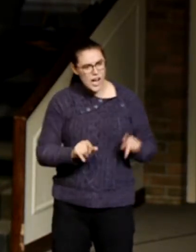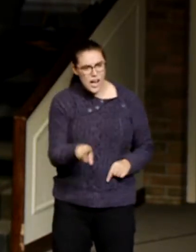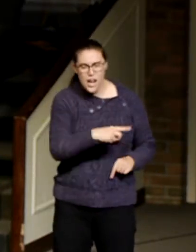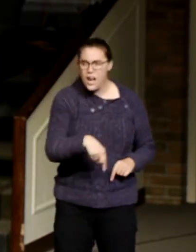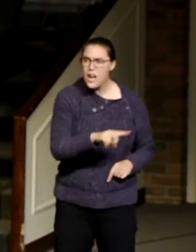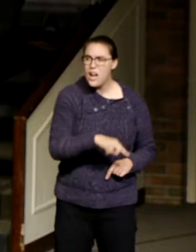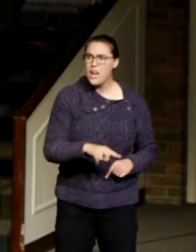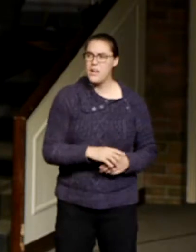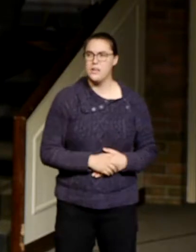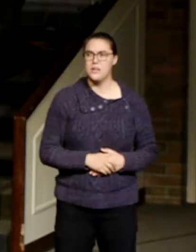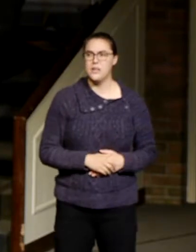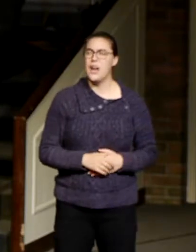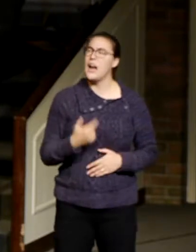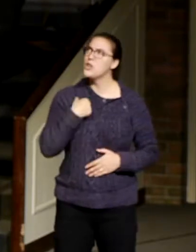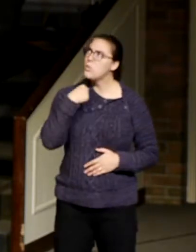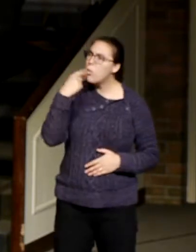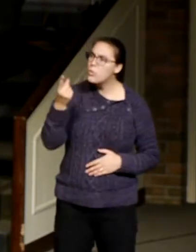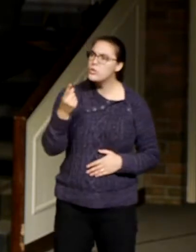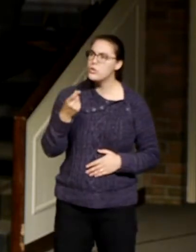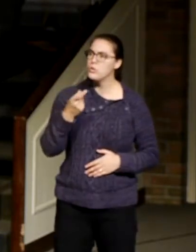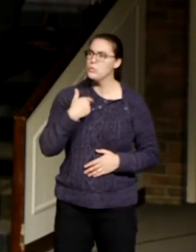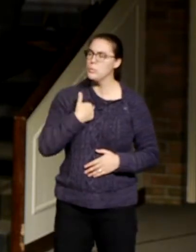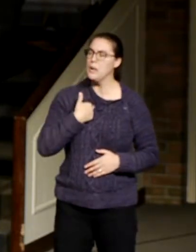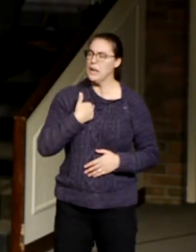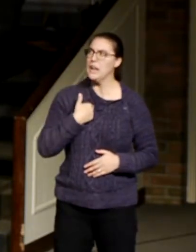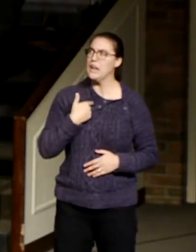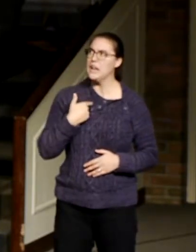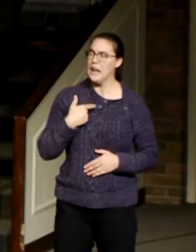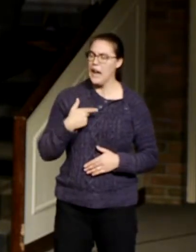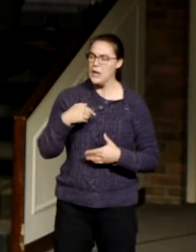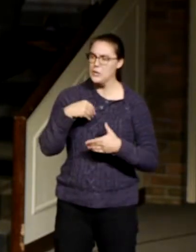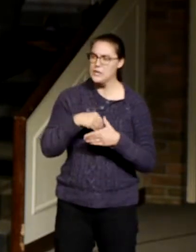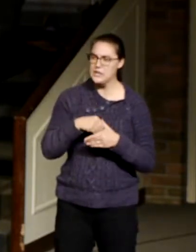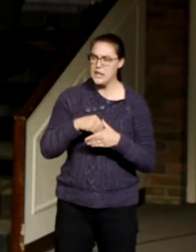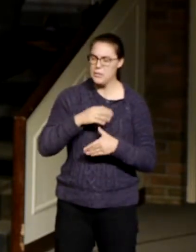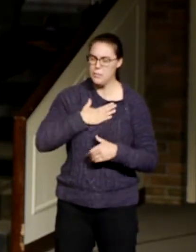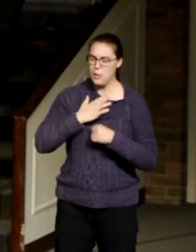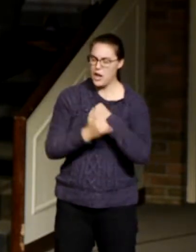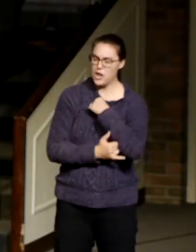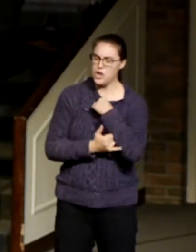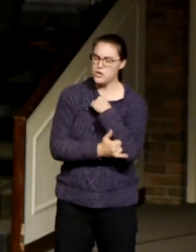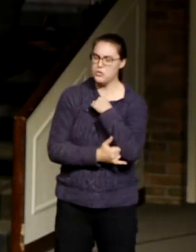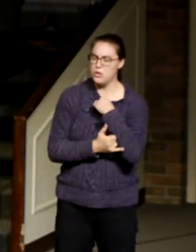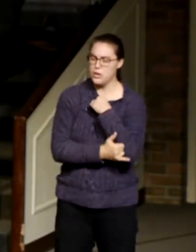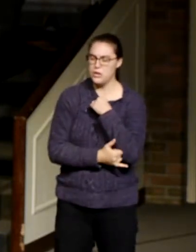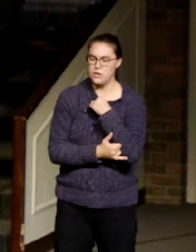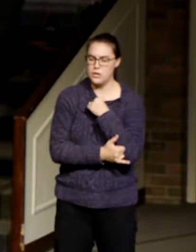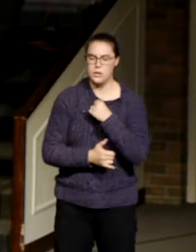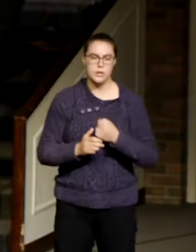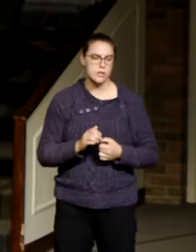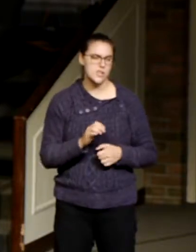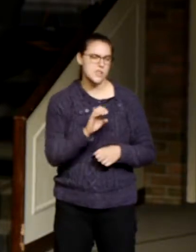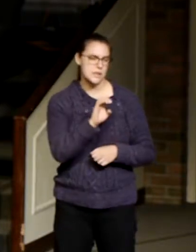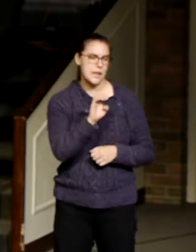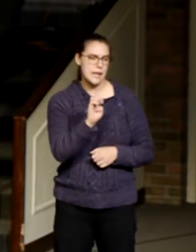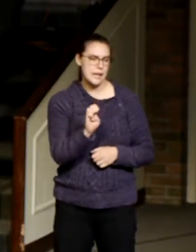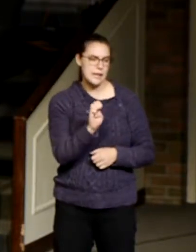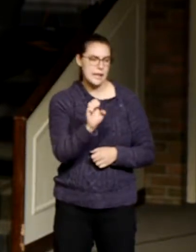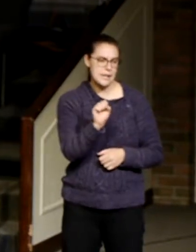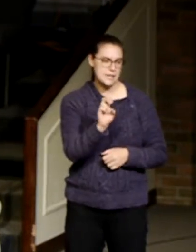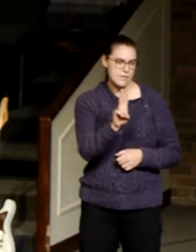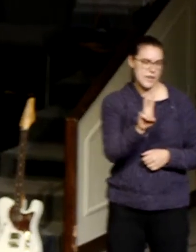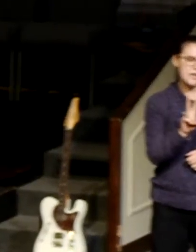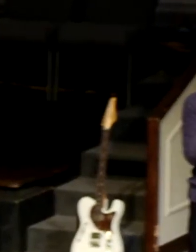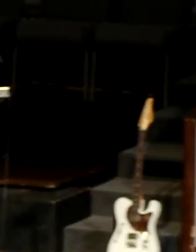Oh, God, is that what I said when I was yet in my country? This is the English Standard Version I'm reading from. The NIV says,